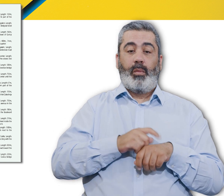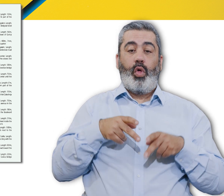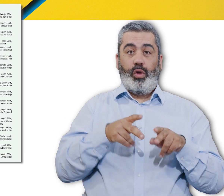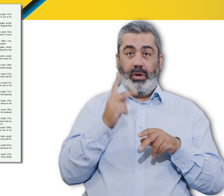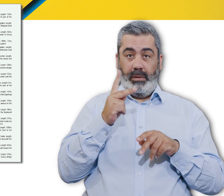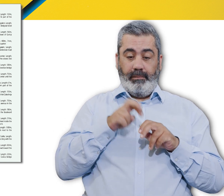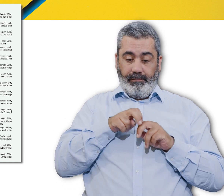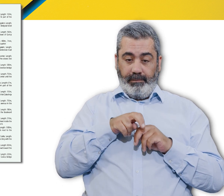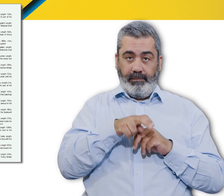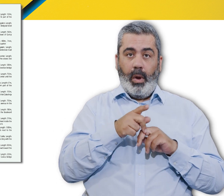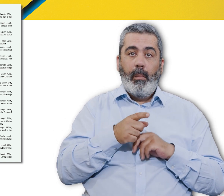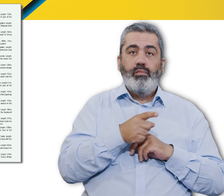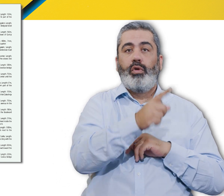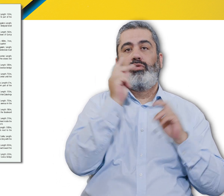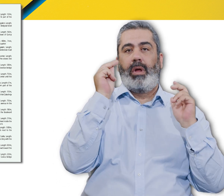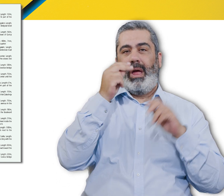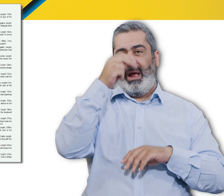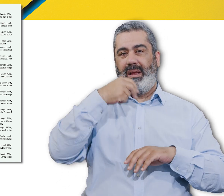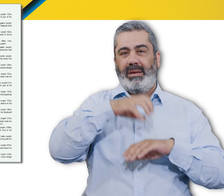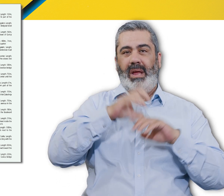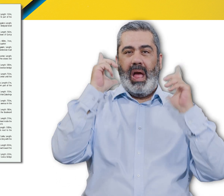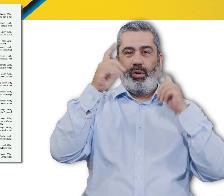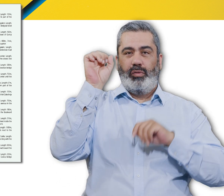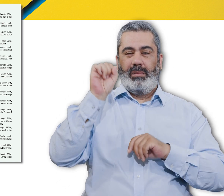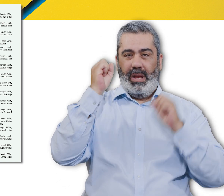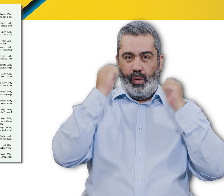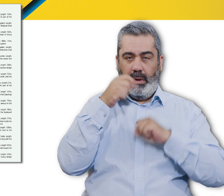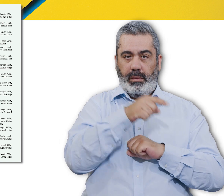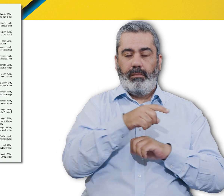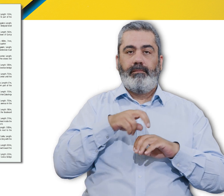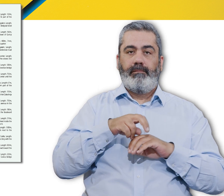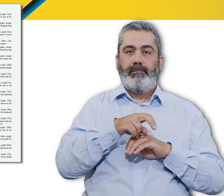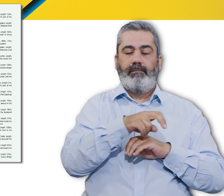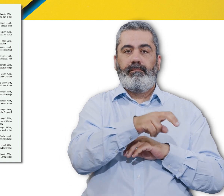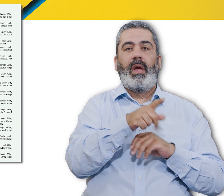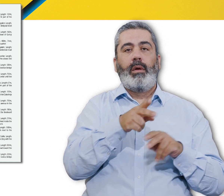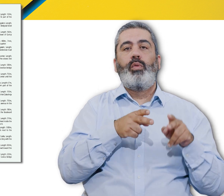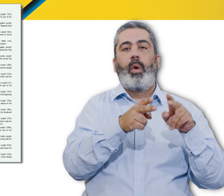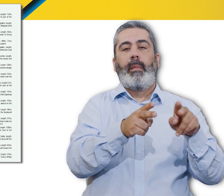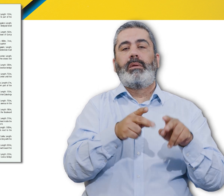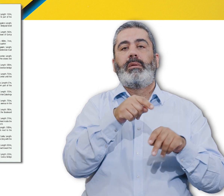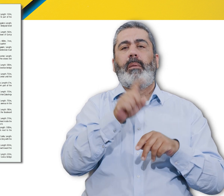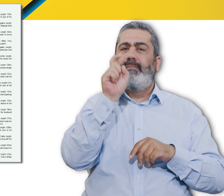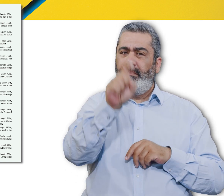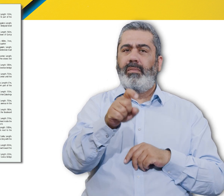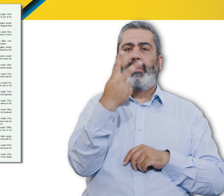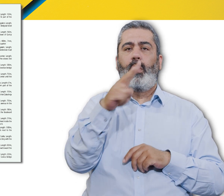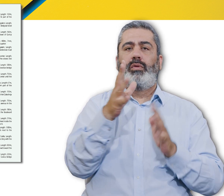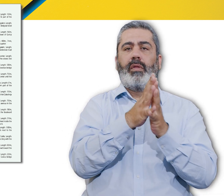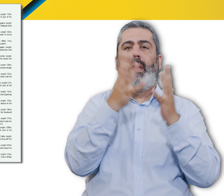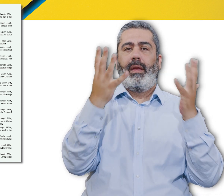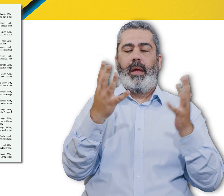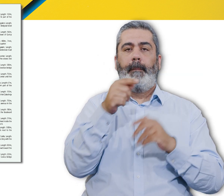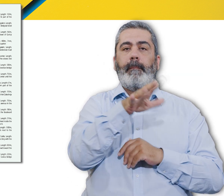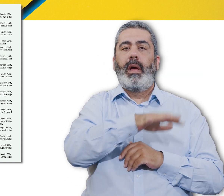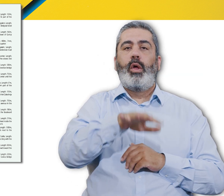m. After leaving the Creastok to Tilani Street to the St. Spitton Church direction. Dimitar Kalyana